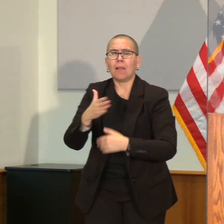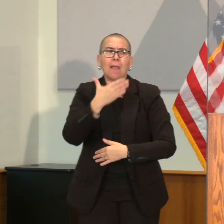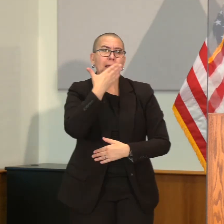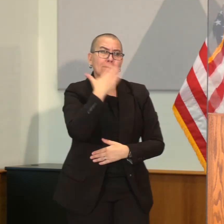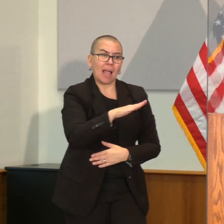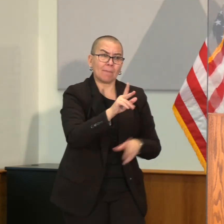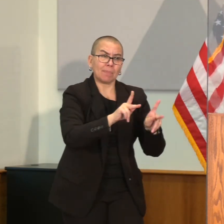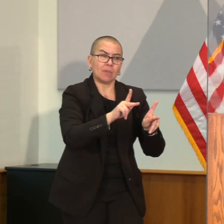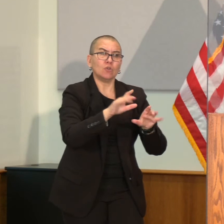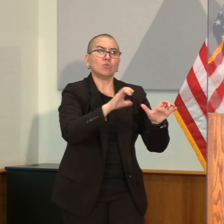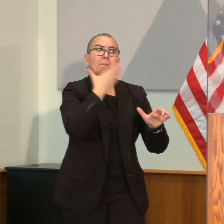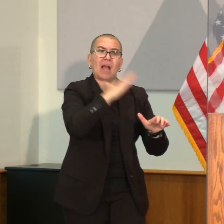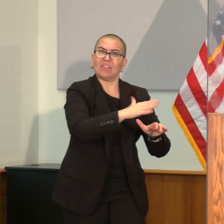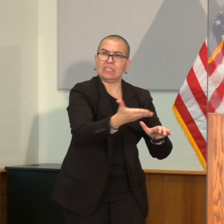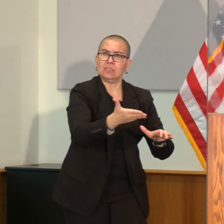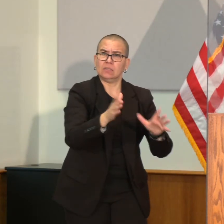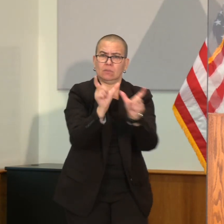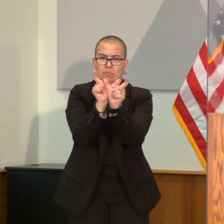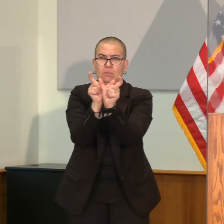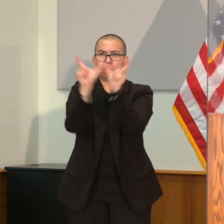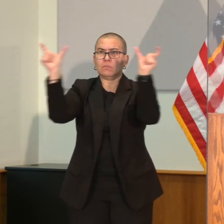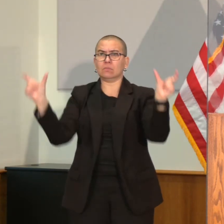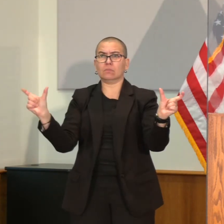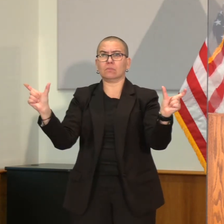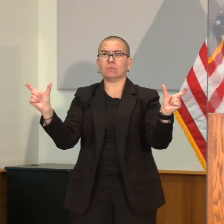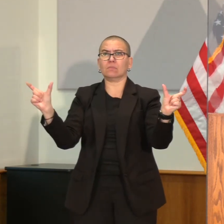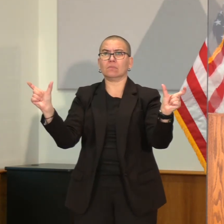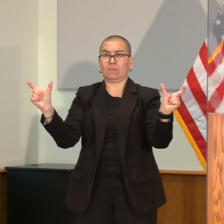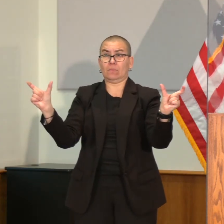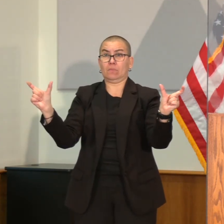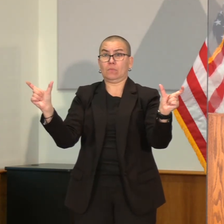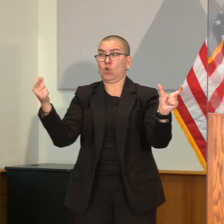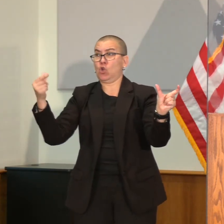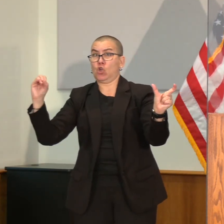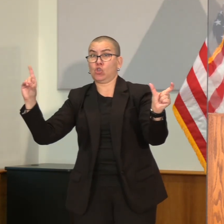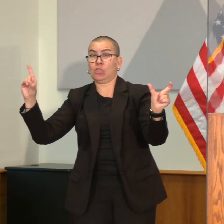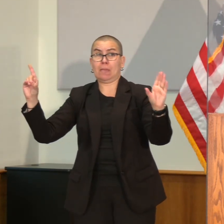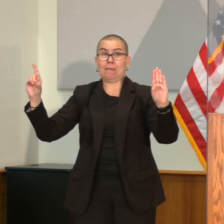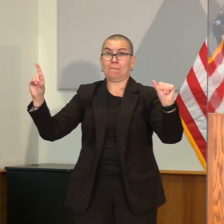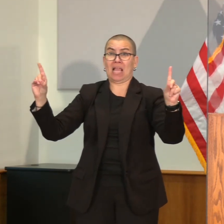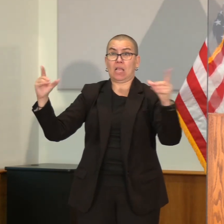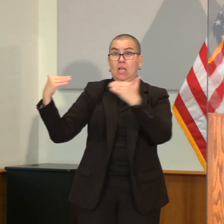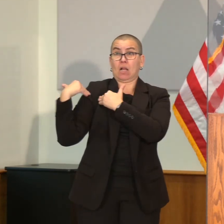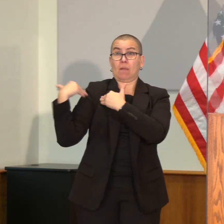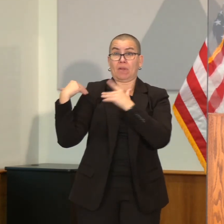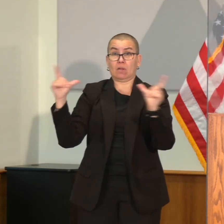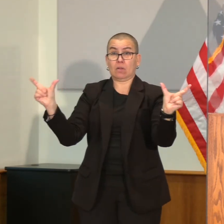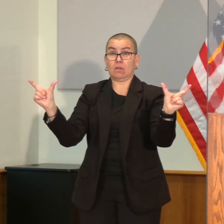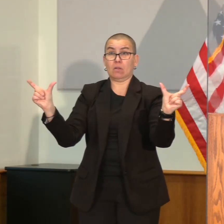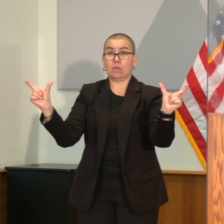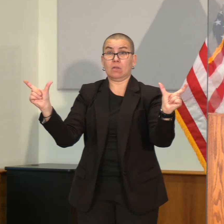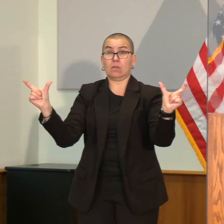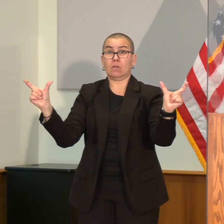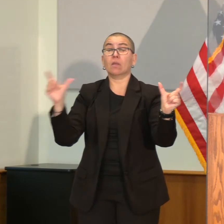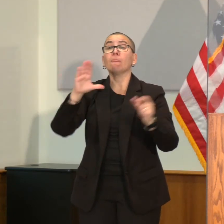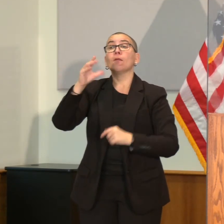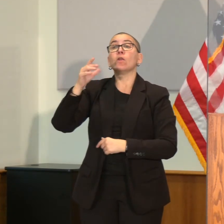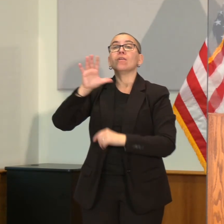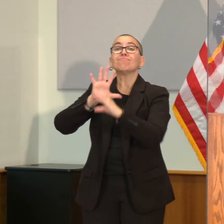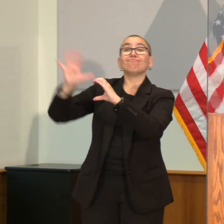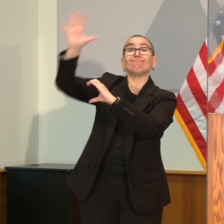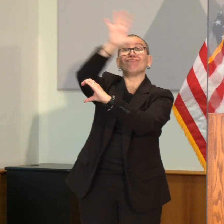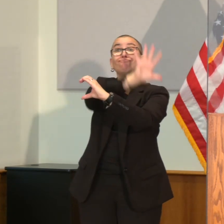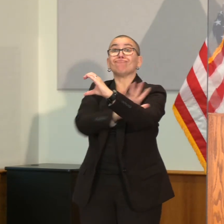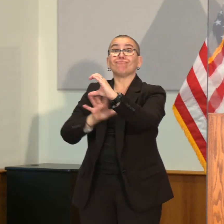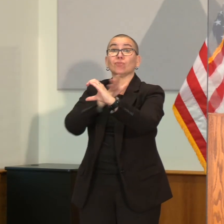they have difficulty is there's a distinction. It should be very apparent to everyone. The people in greater Minnesota trust law